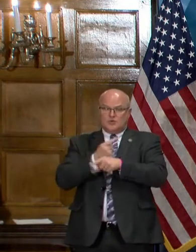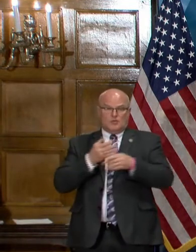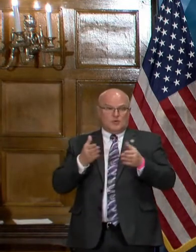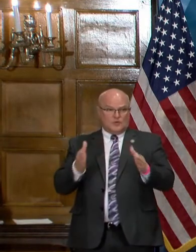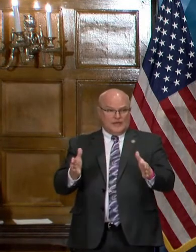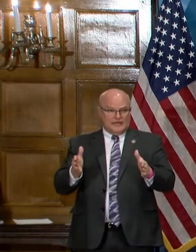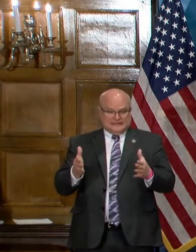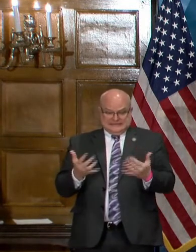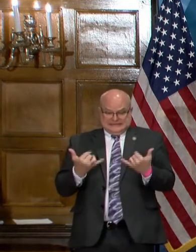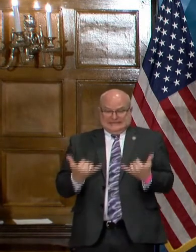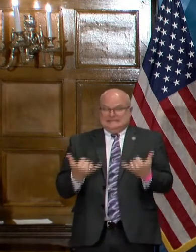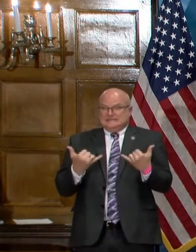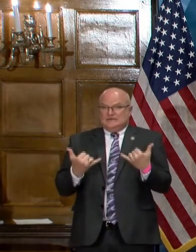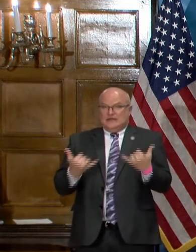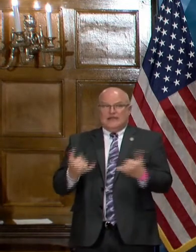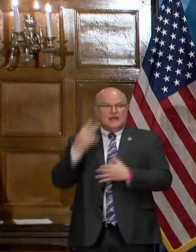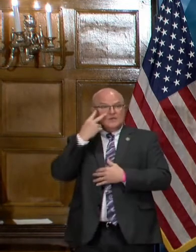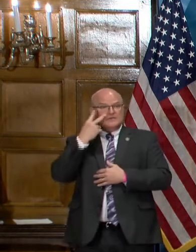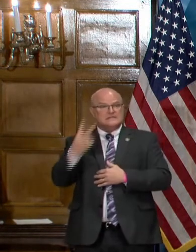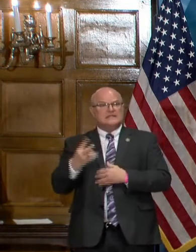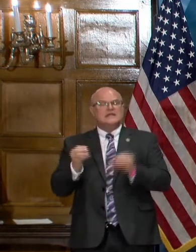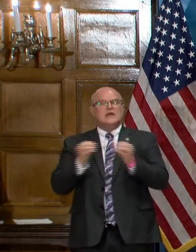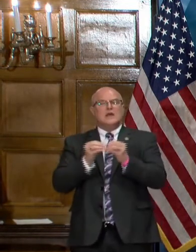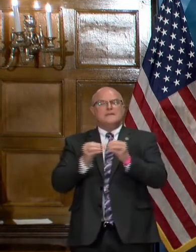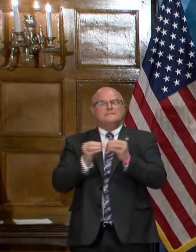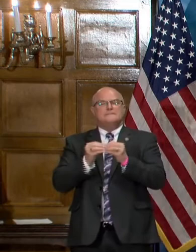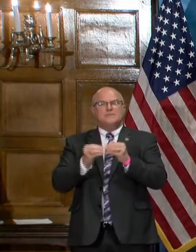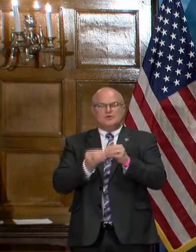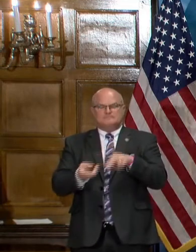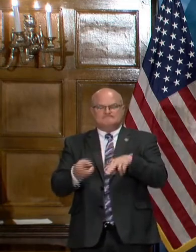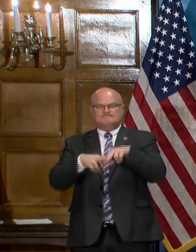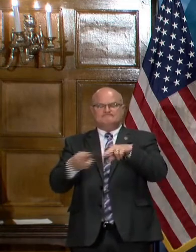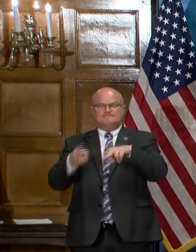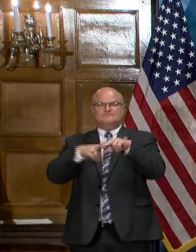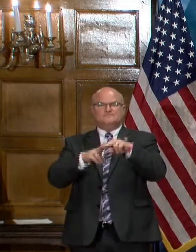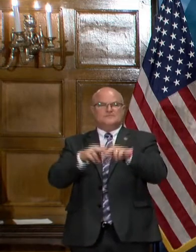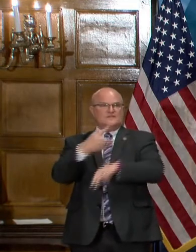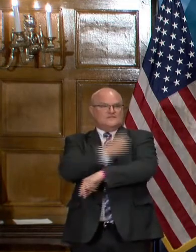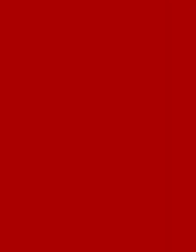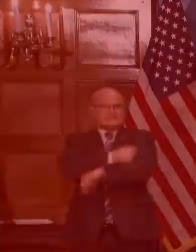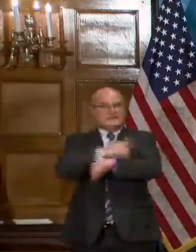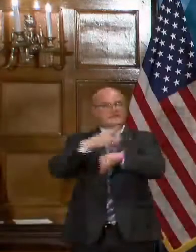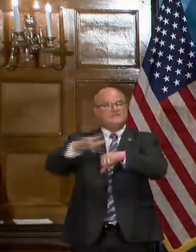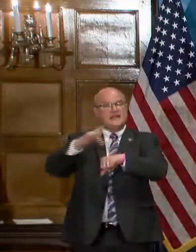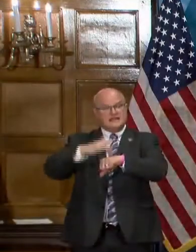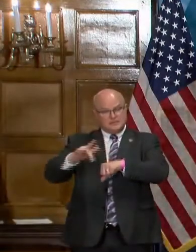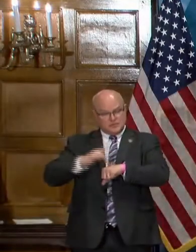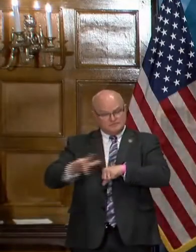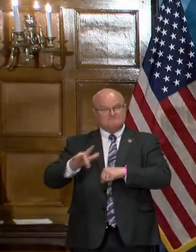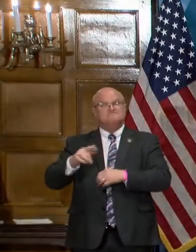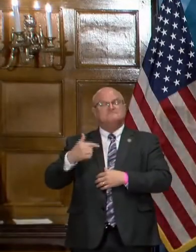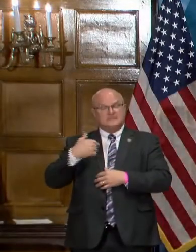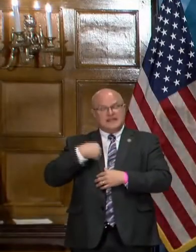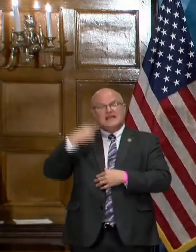way. At this point, what we're seeing is an increase in vaccine that's available. I think that the vast majority of